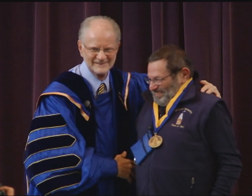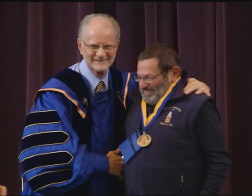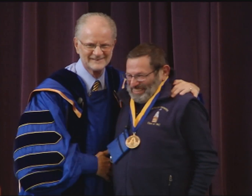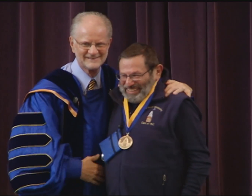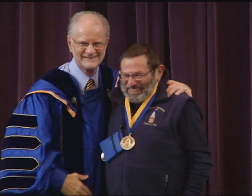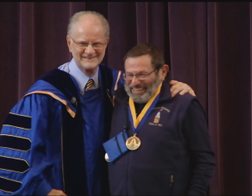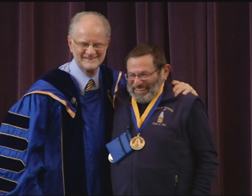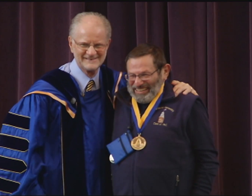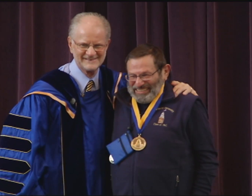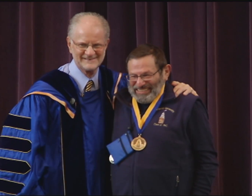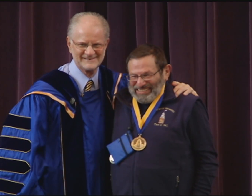Let's get a picture.